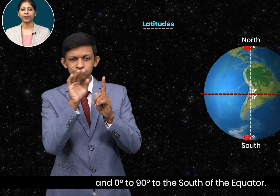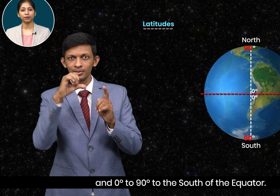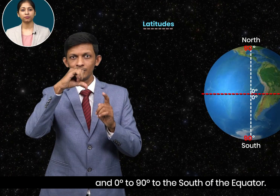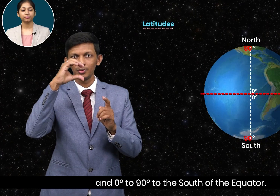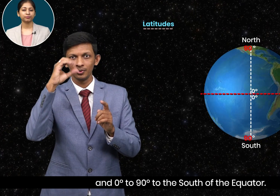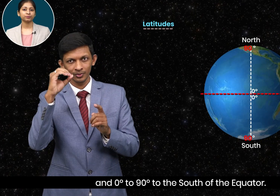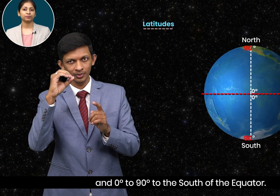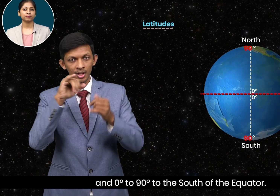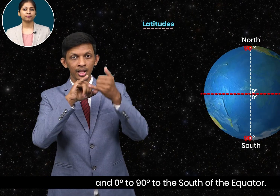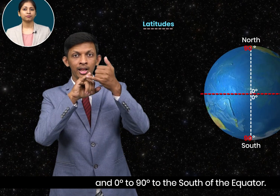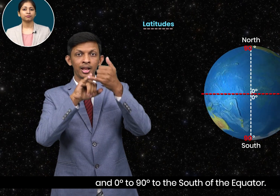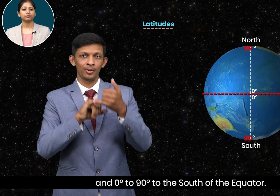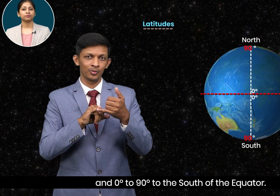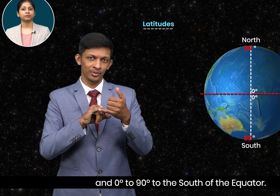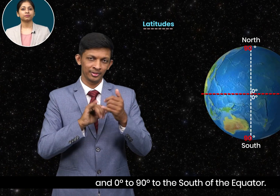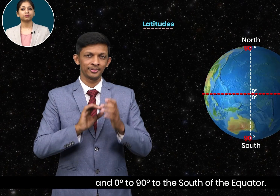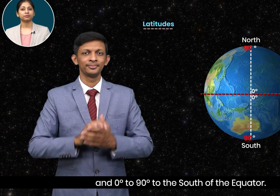the equator.